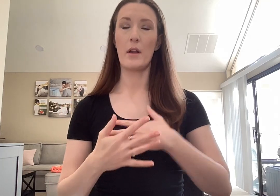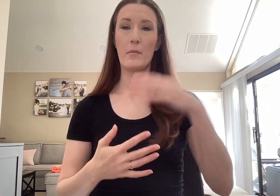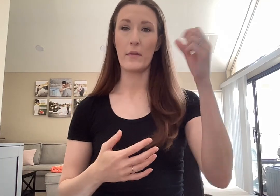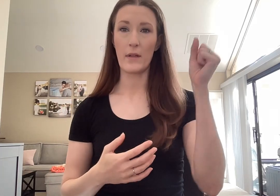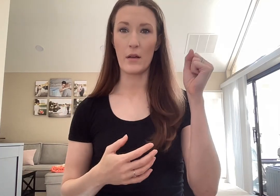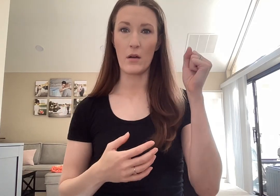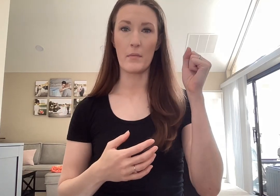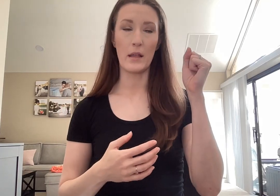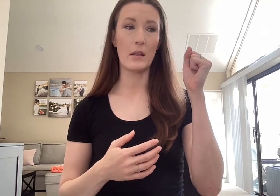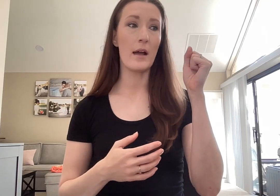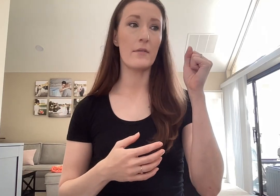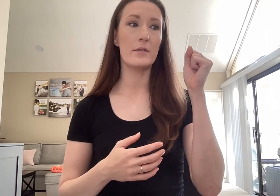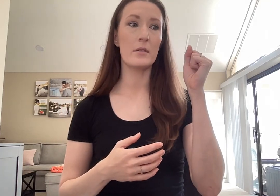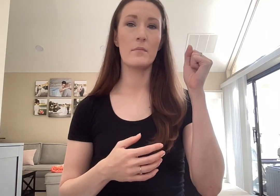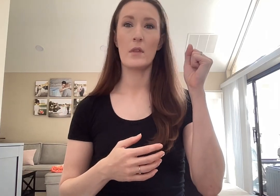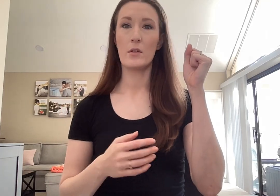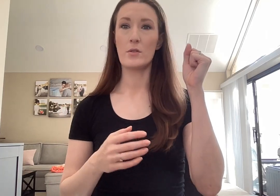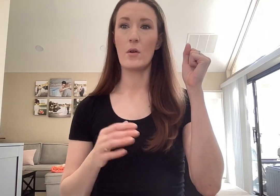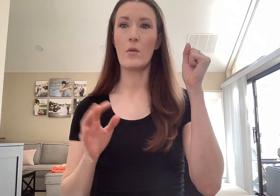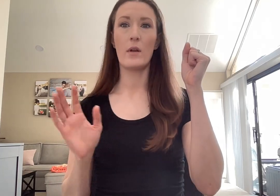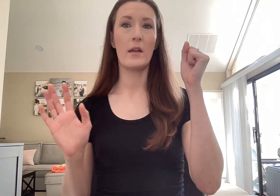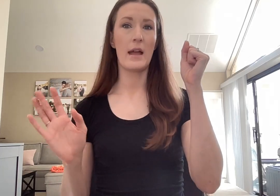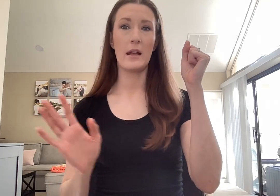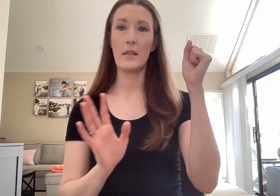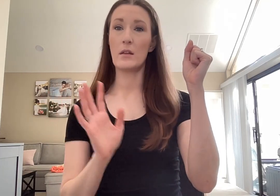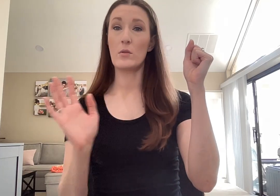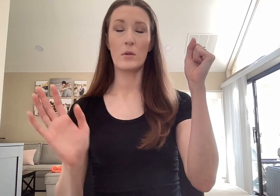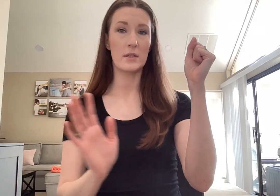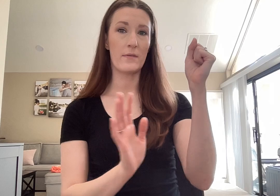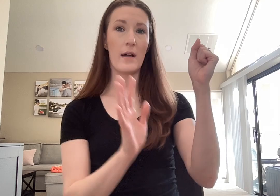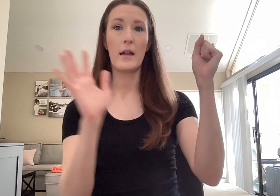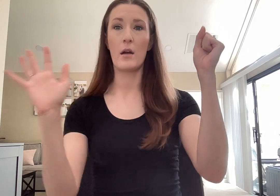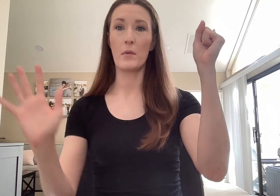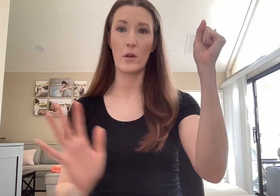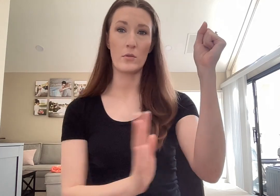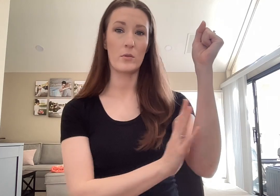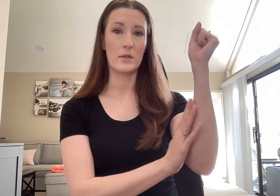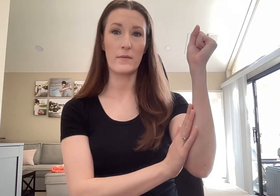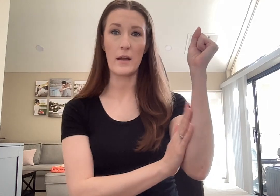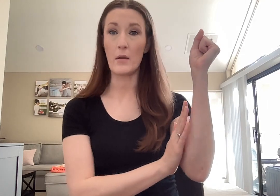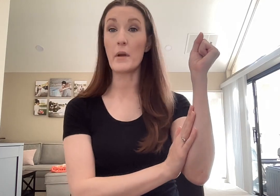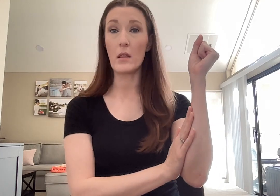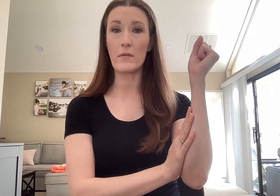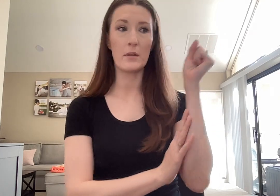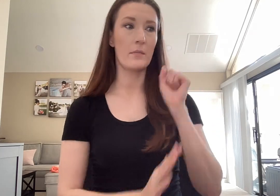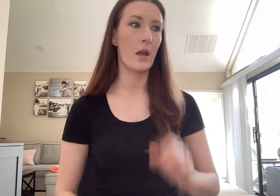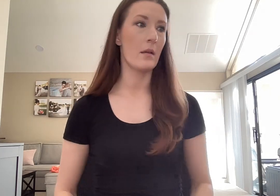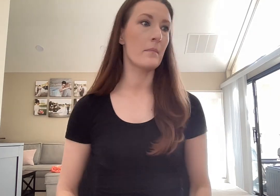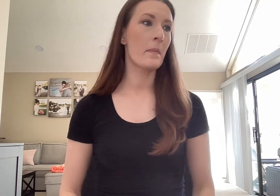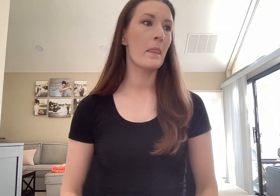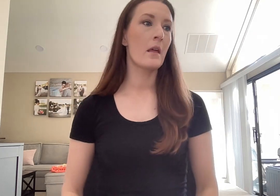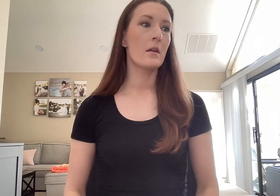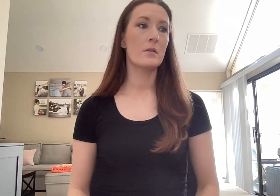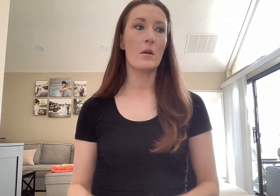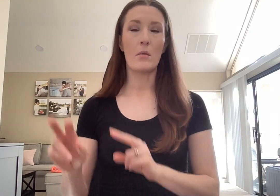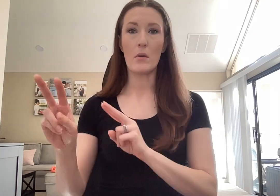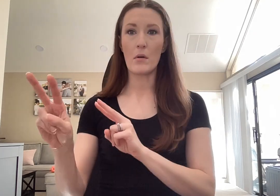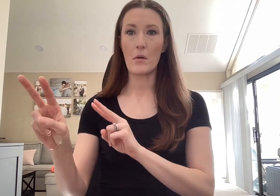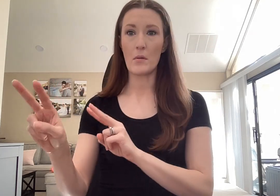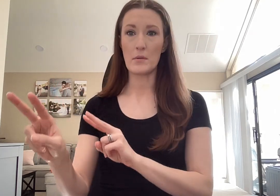have my flag on my left. So anything towards the flag, I'm going to go towards the flag on my left. Okay. So,